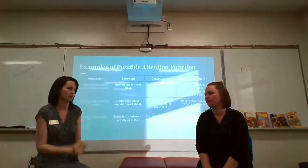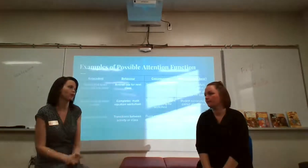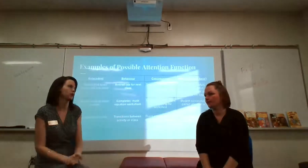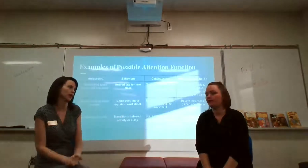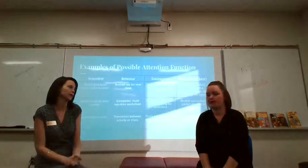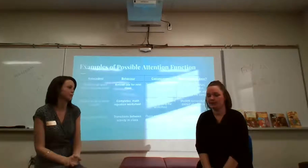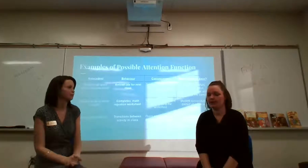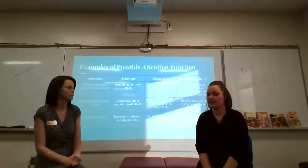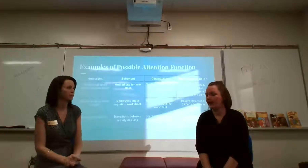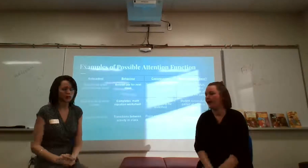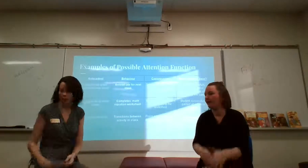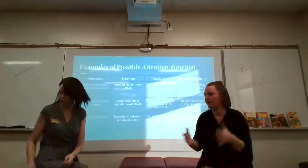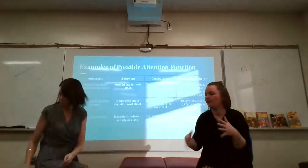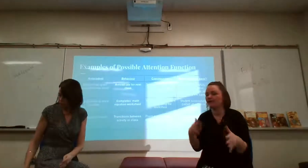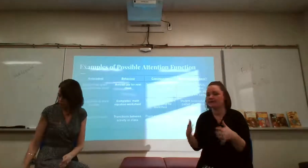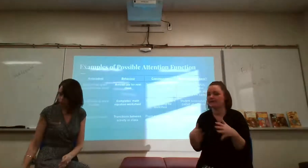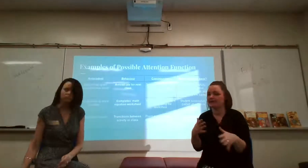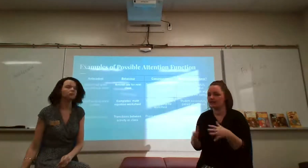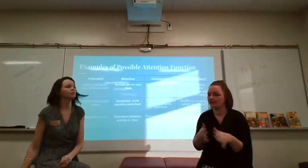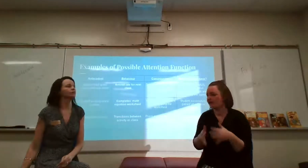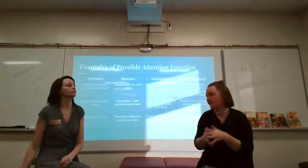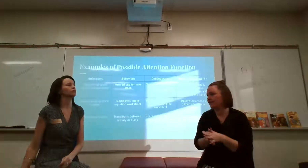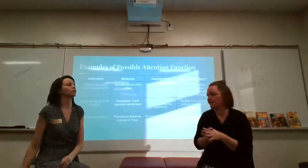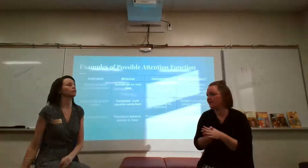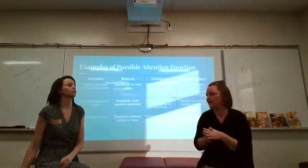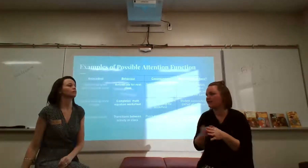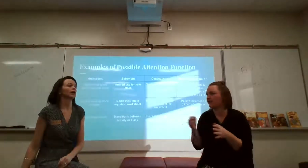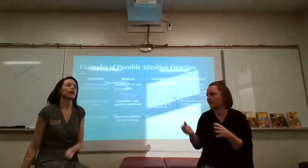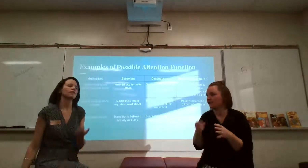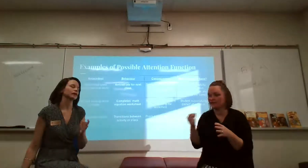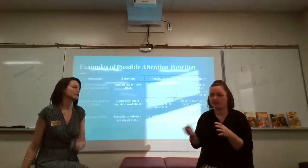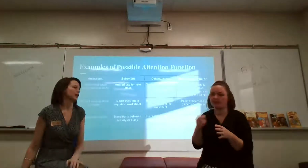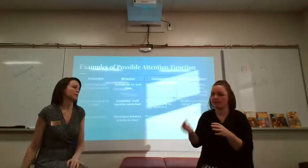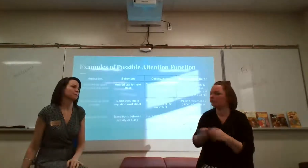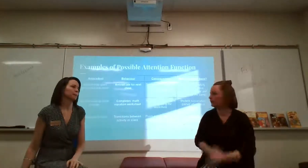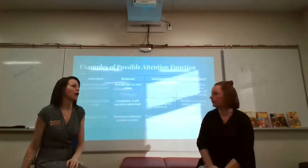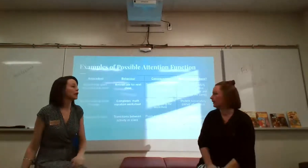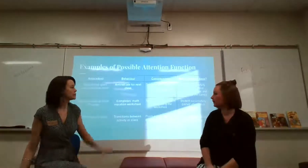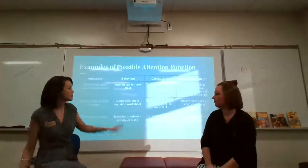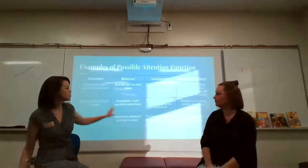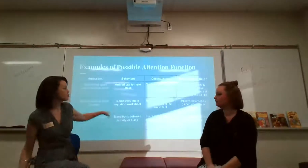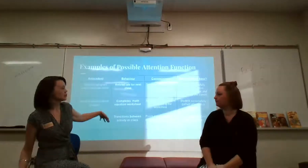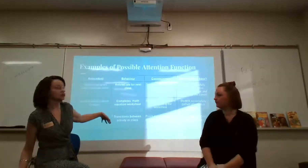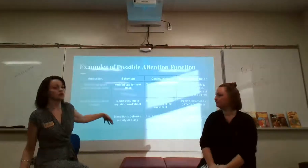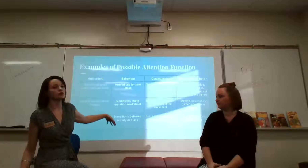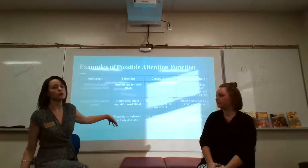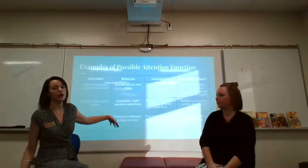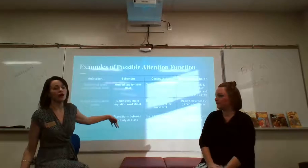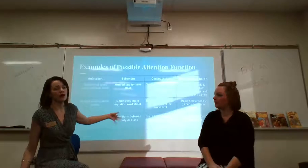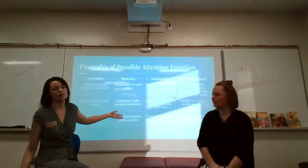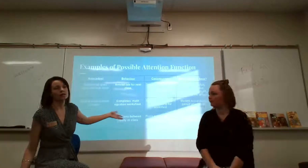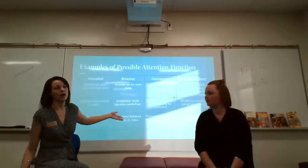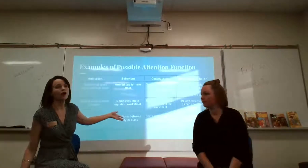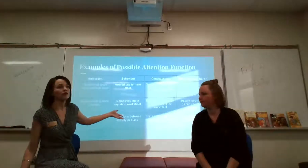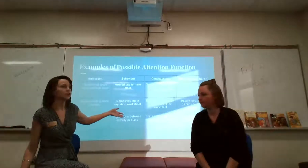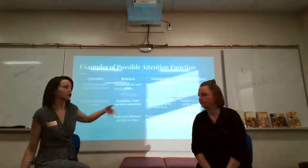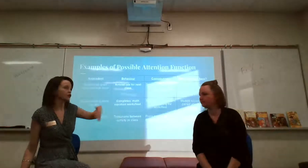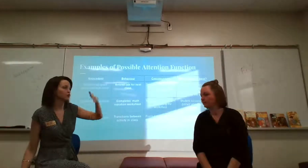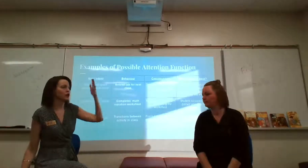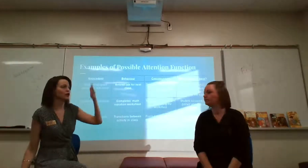pretty quickly. Yeah, and they're not necessarily understanding contingencies. That's right. And some students, like certainly higher functioning students, regardless